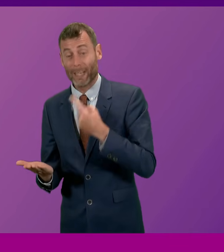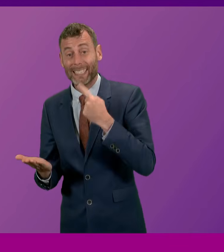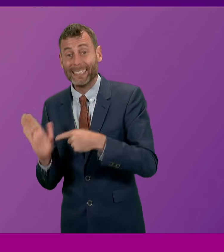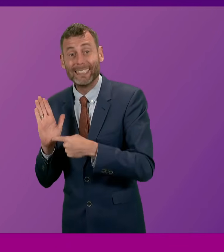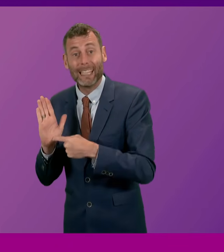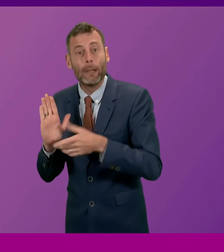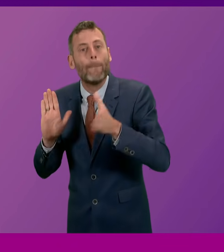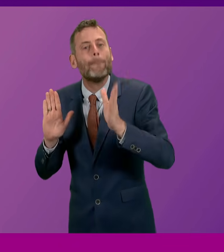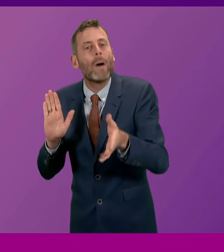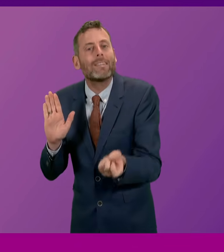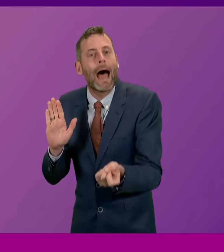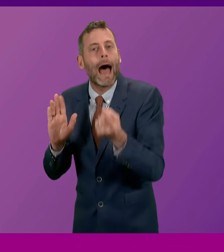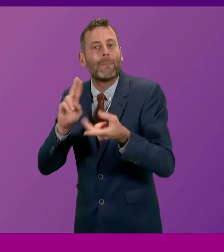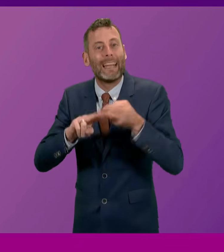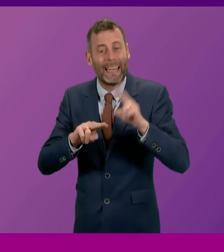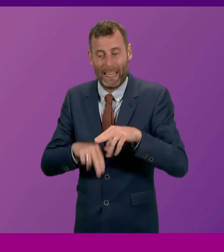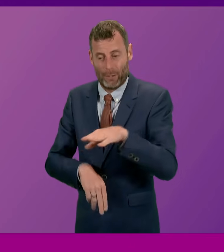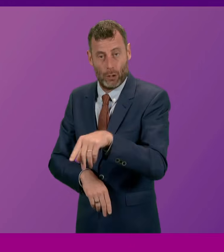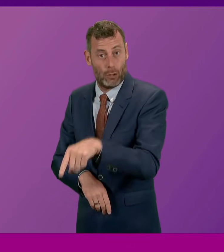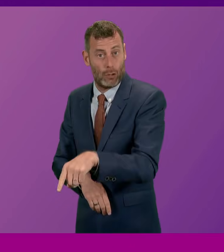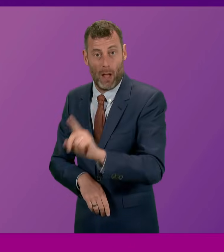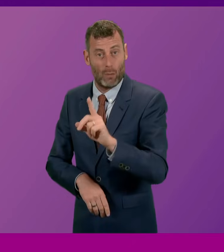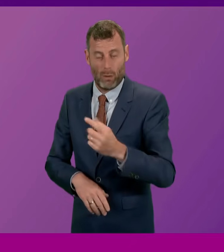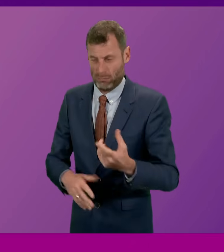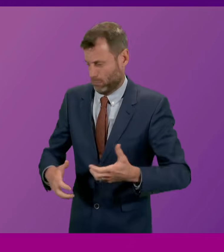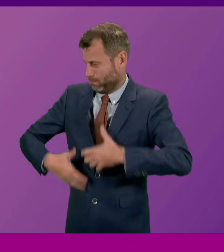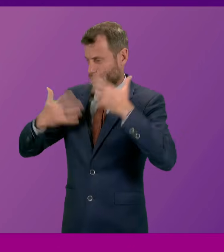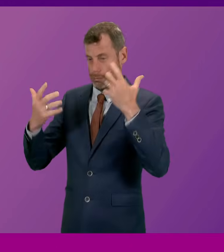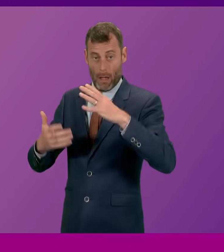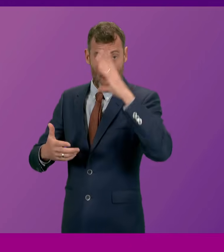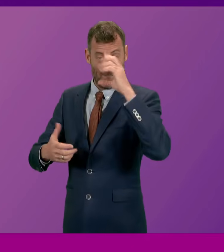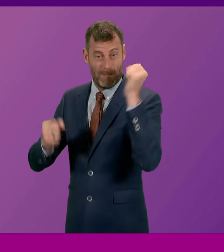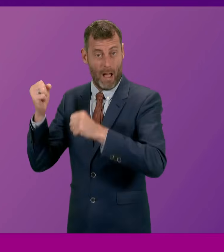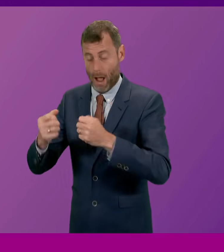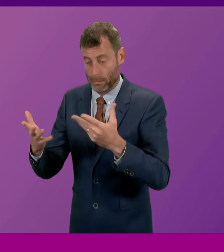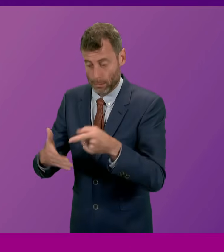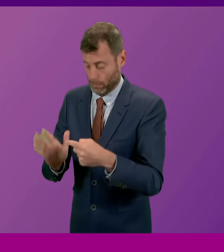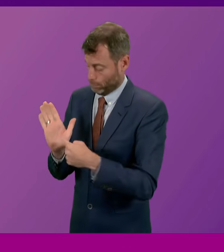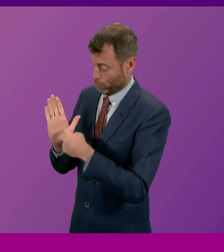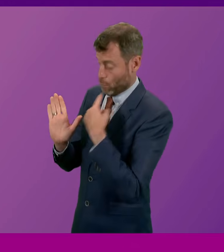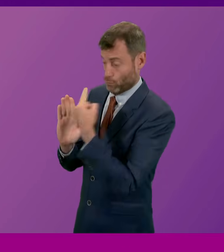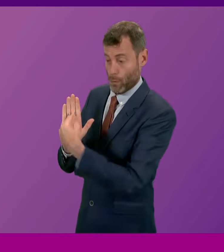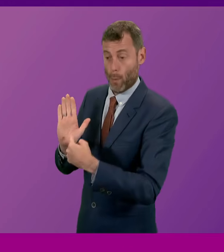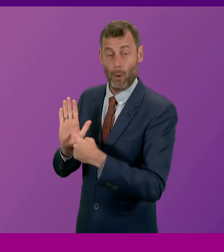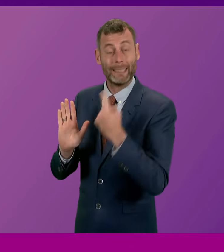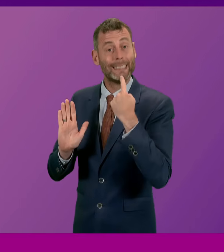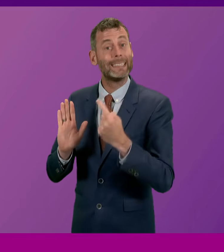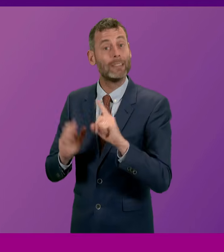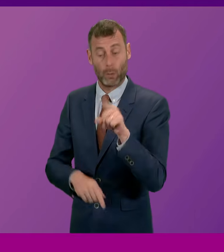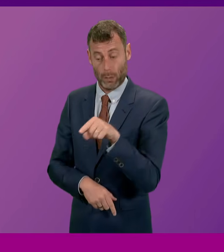should happen if a pupil commits an act of violence? Well, the report tells teachers to give violent